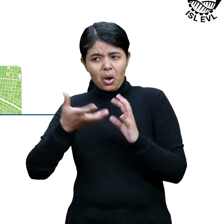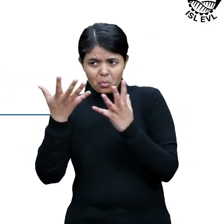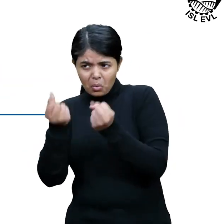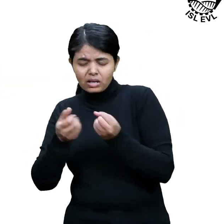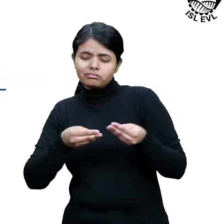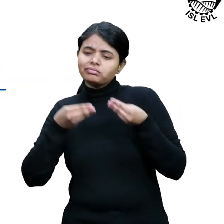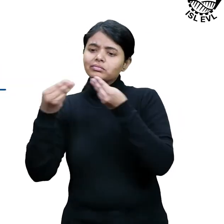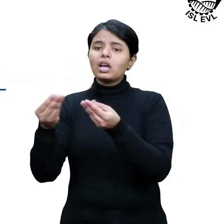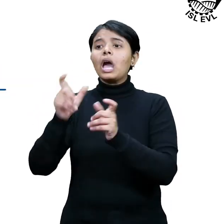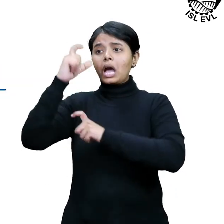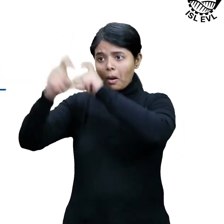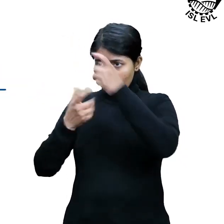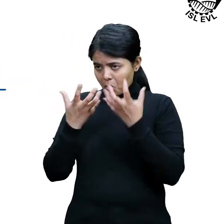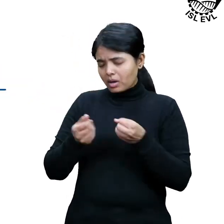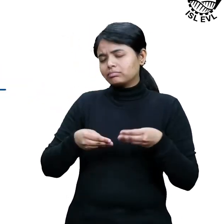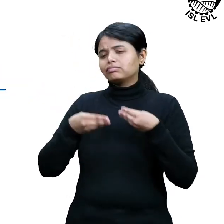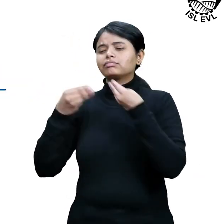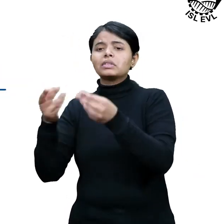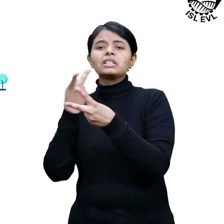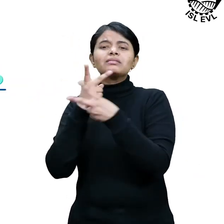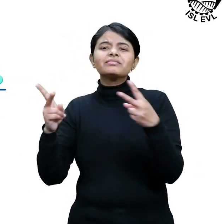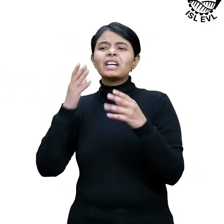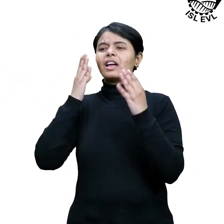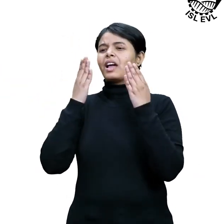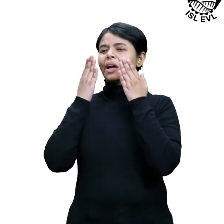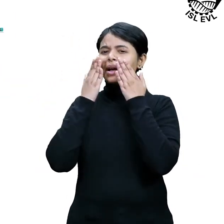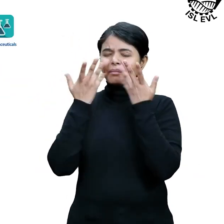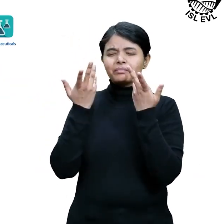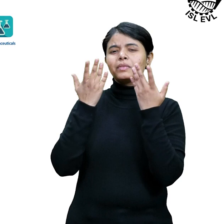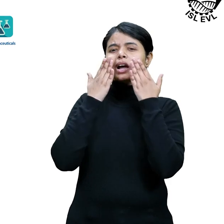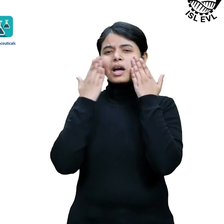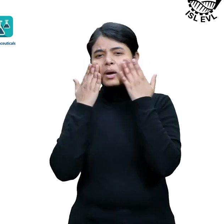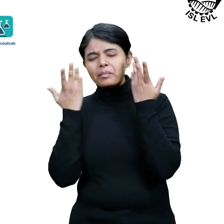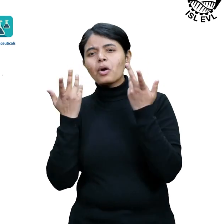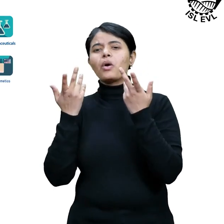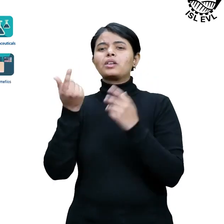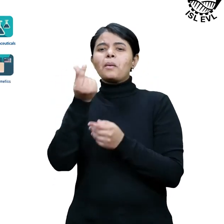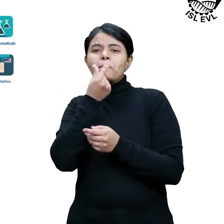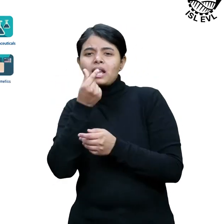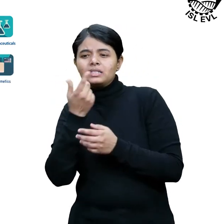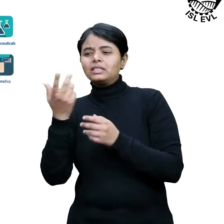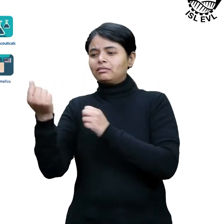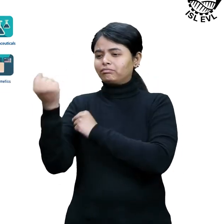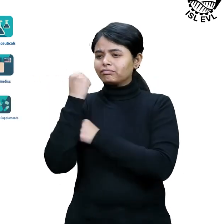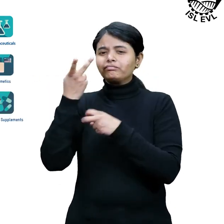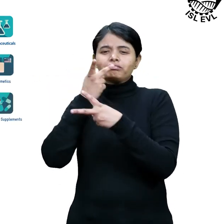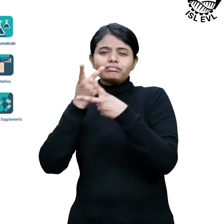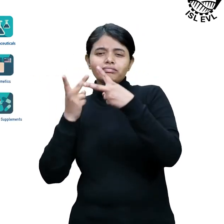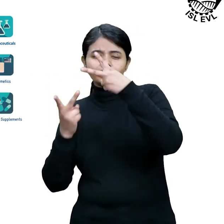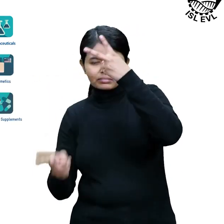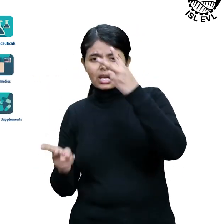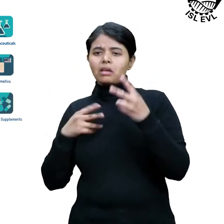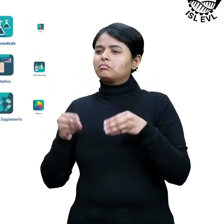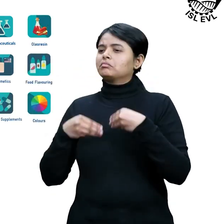area. To summarize, individuals or companies such as pharmaceuticals, cosmetics,